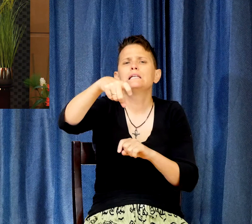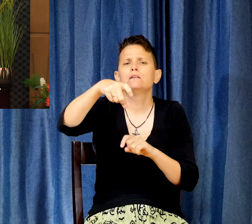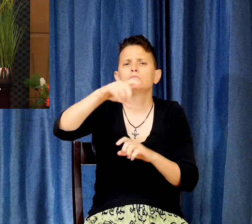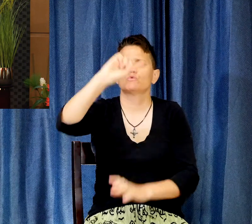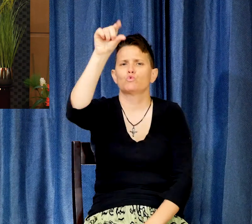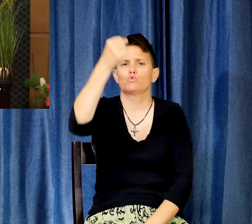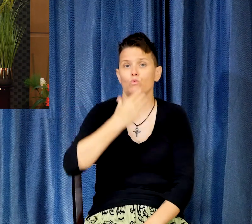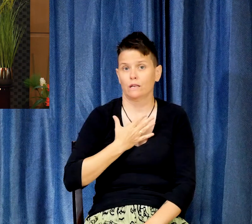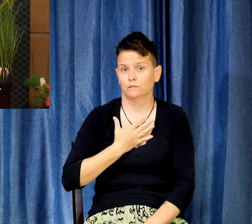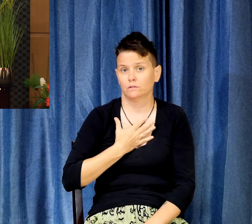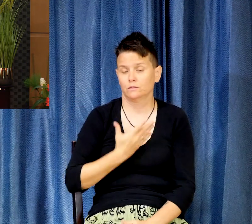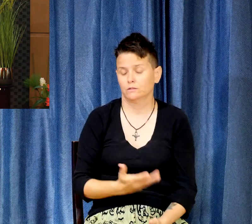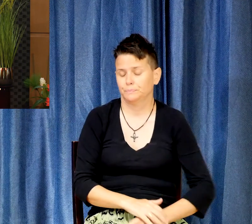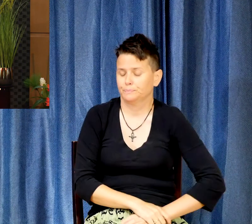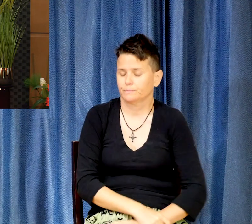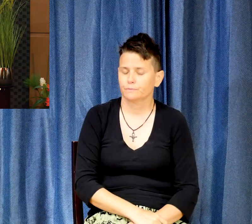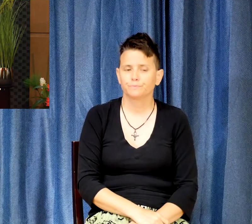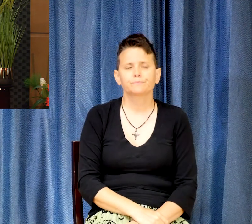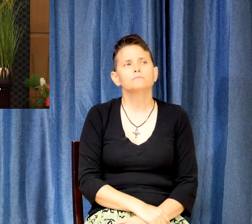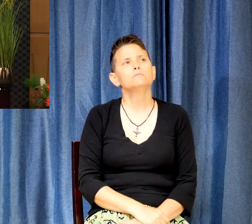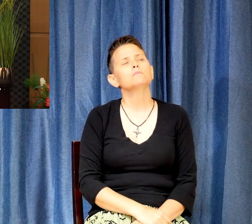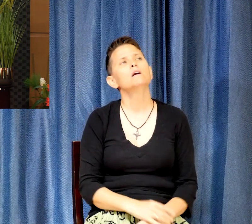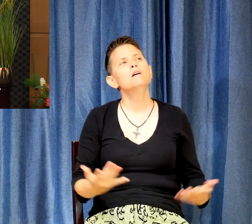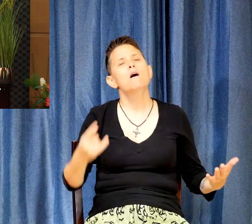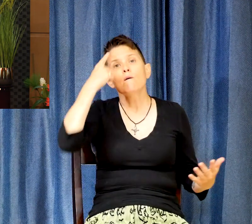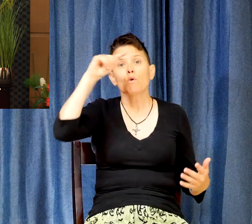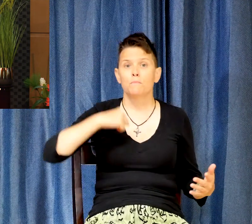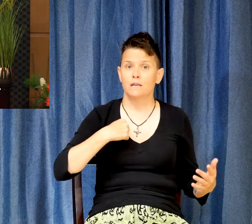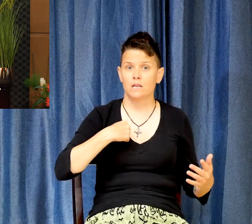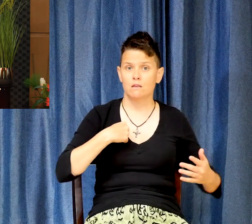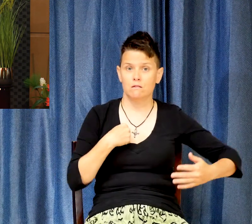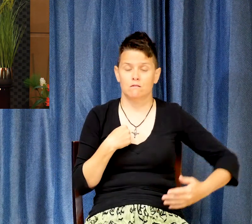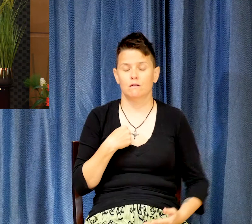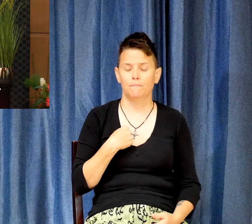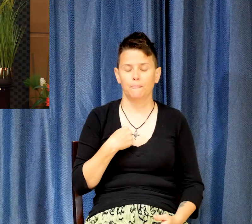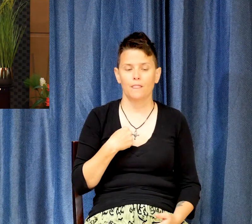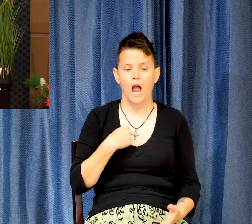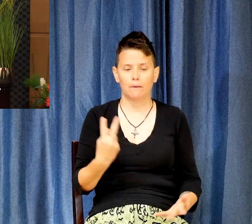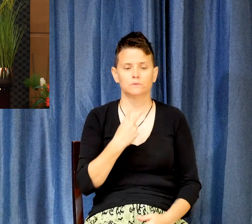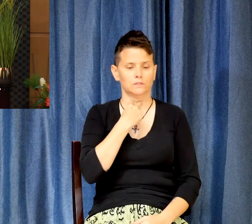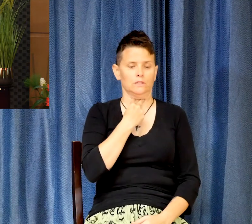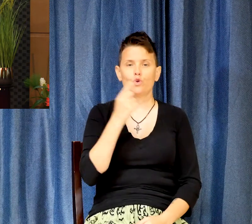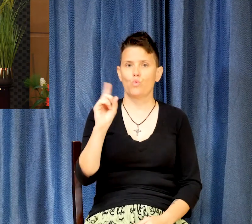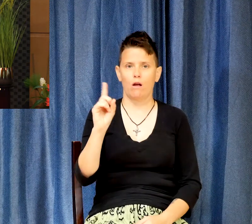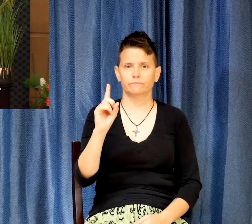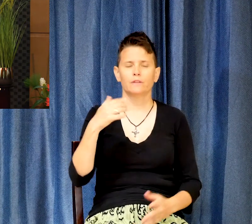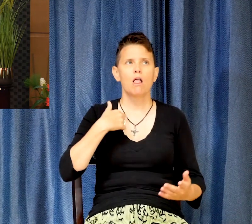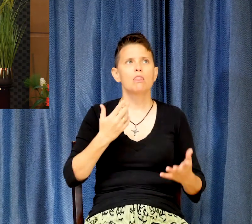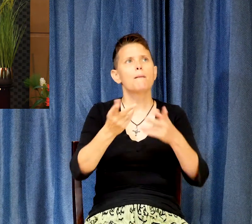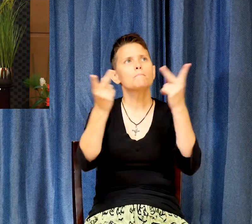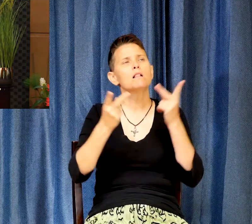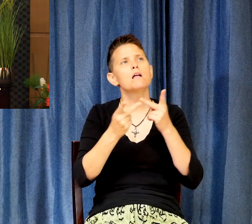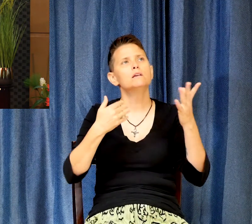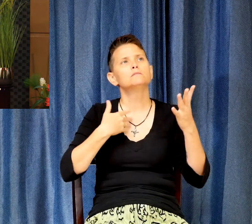me, one of the biggest places that I can get stuck is that gap between my heart and my head, between fear